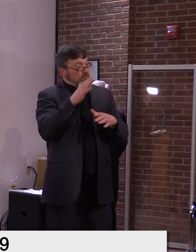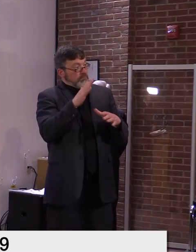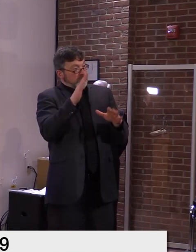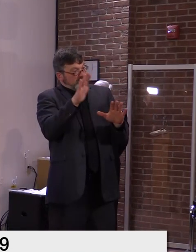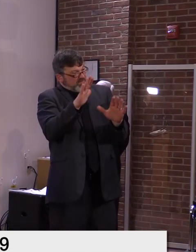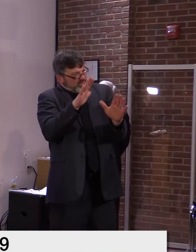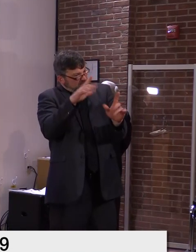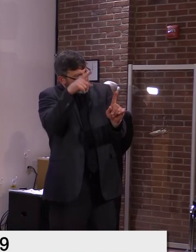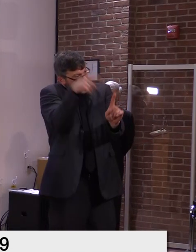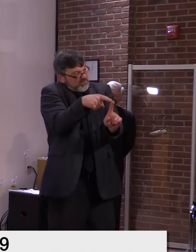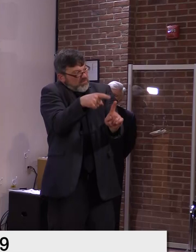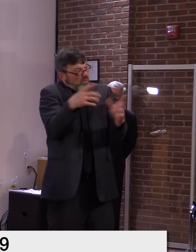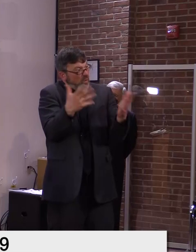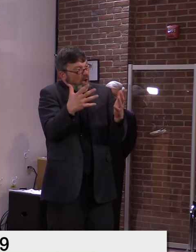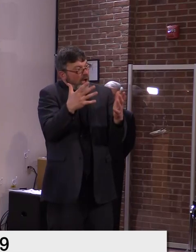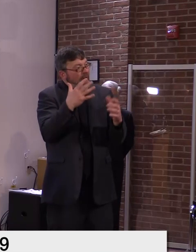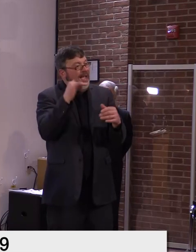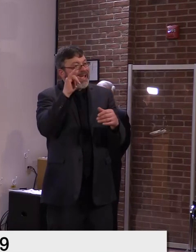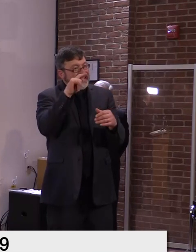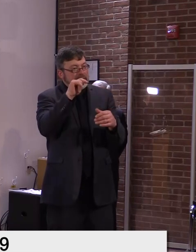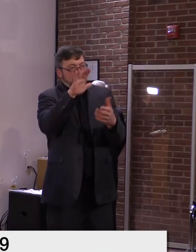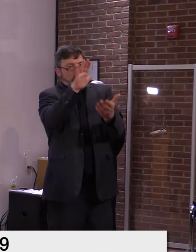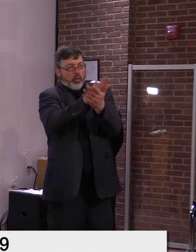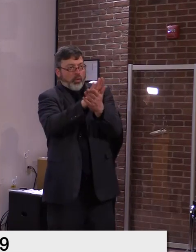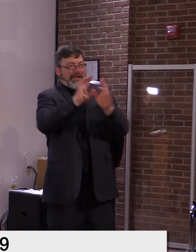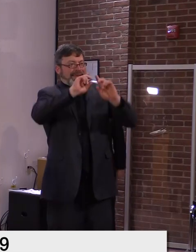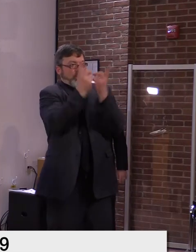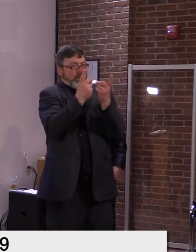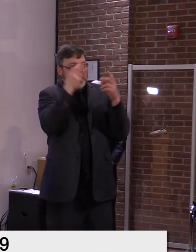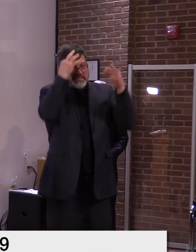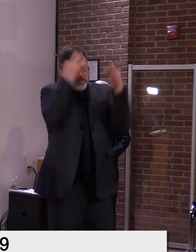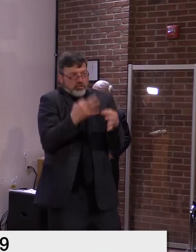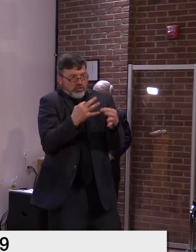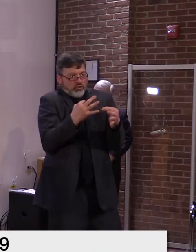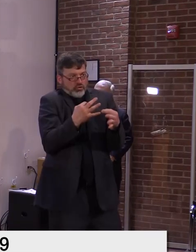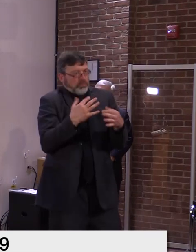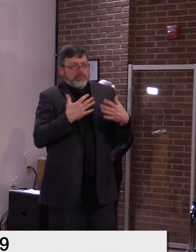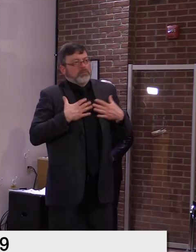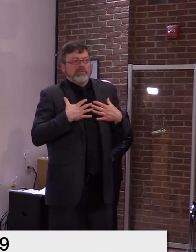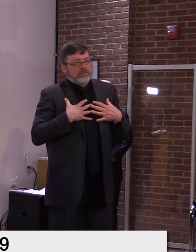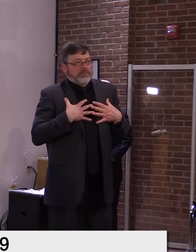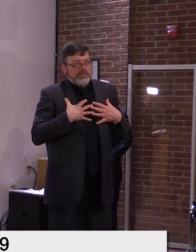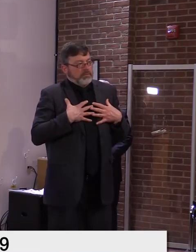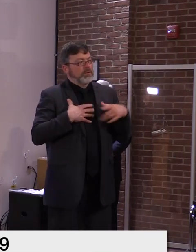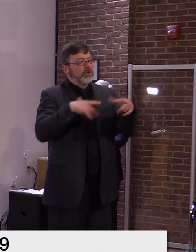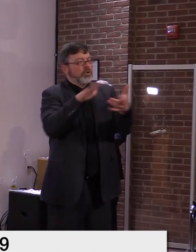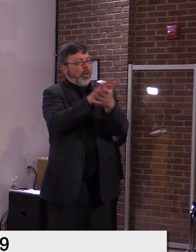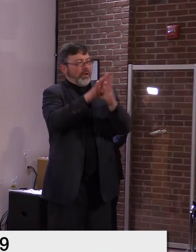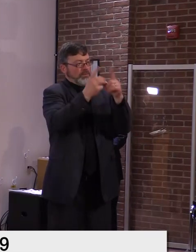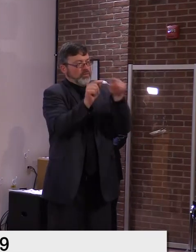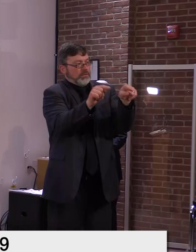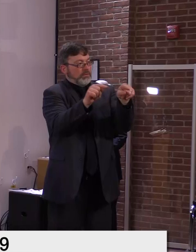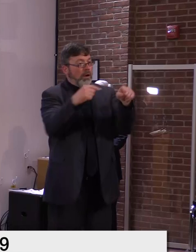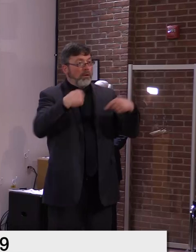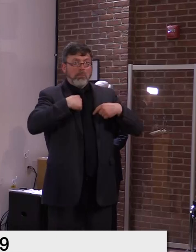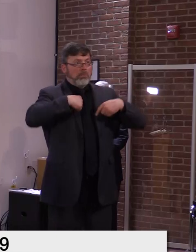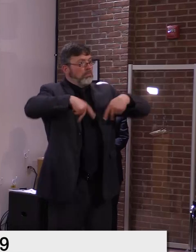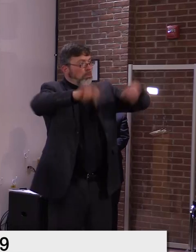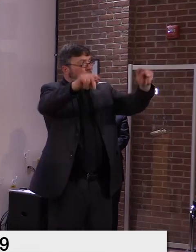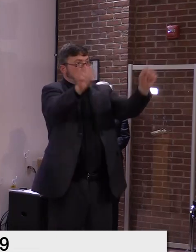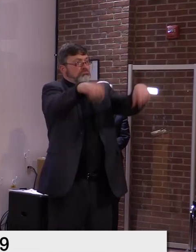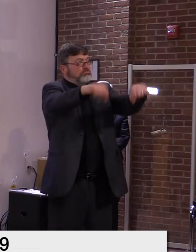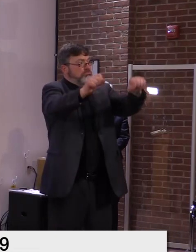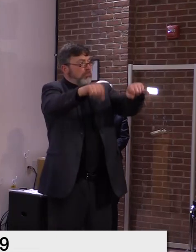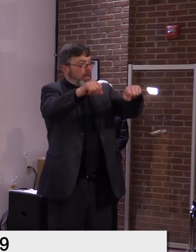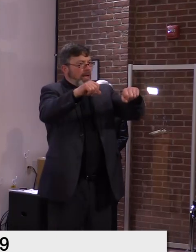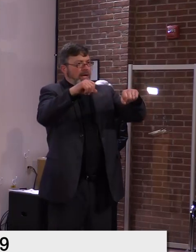make, but we've met a lot of challenges thus far, providing for vaccinations of teachers and staff.